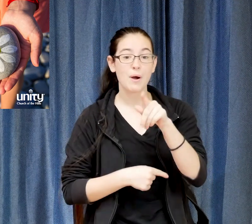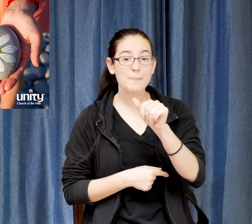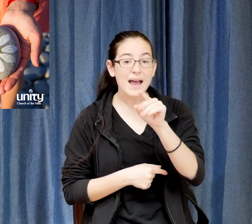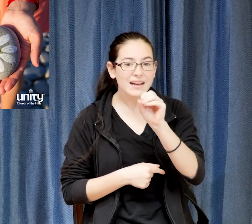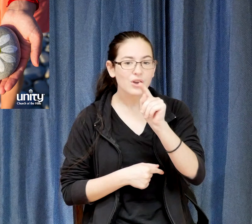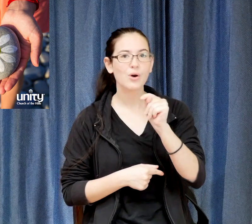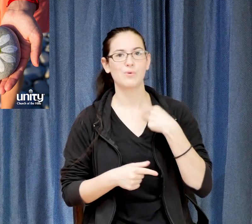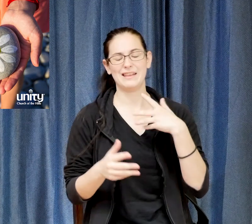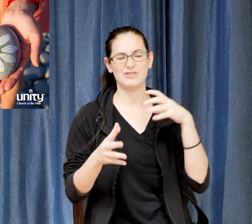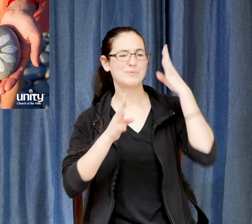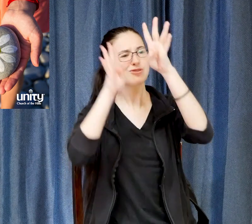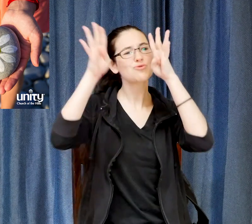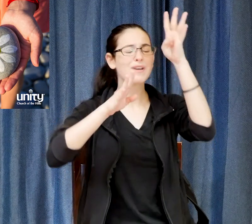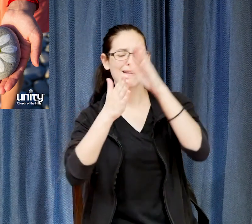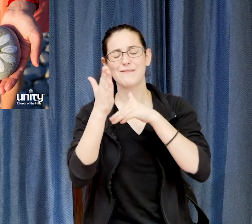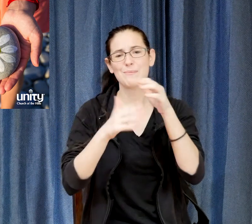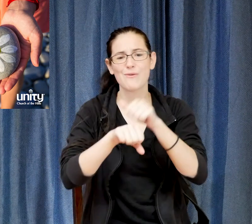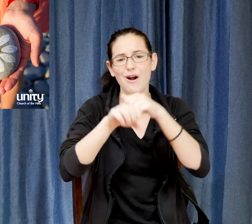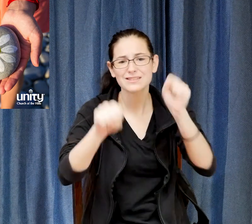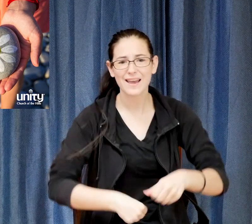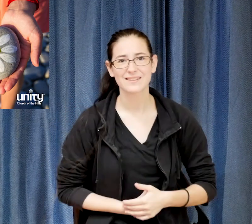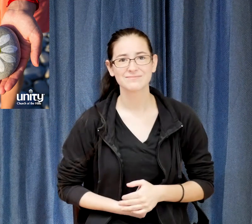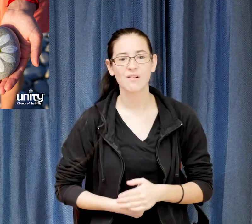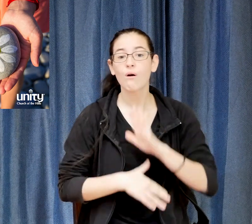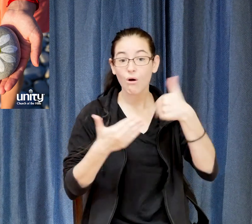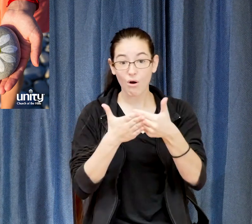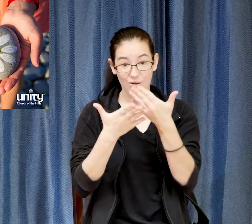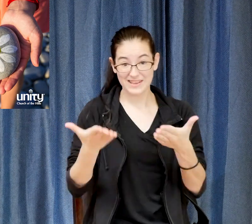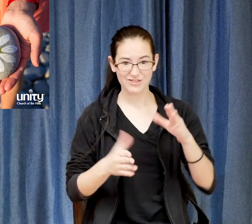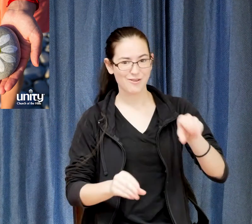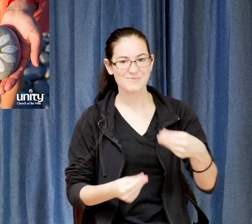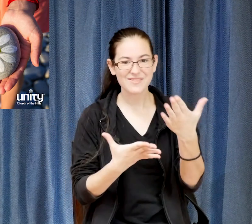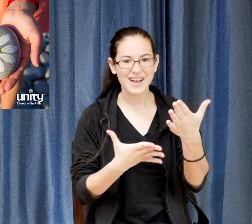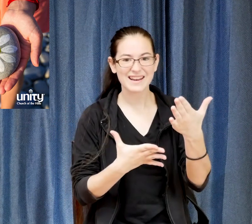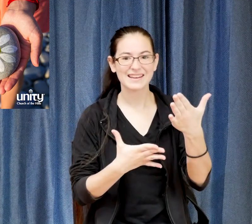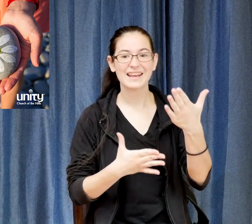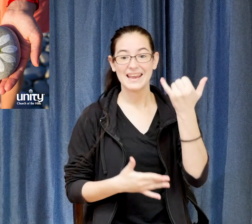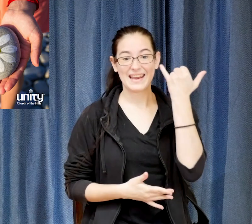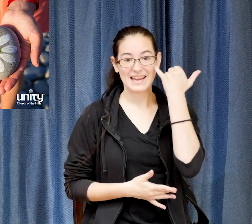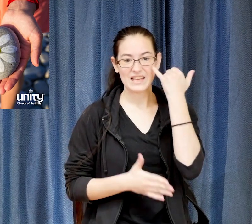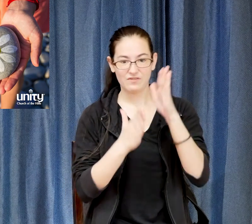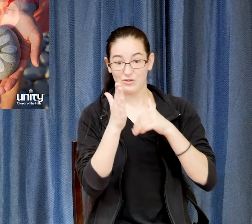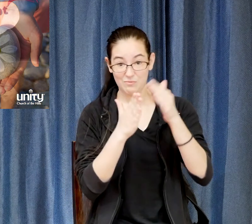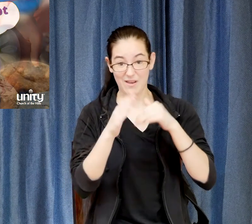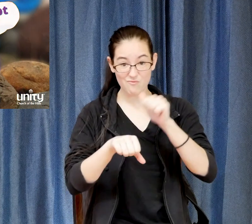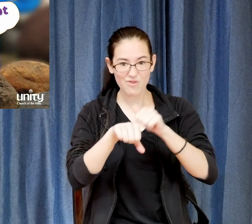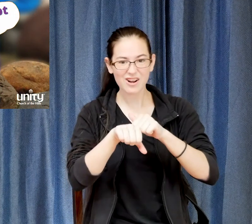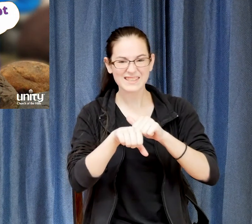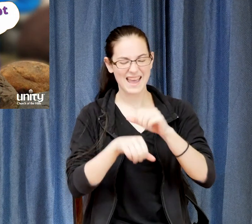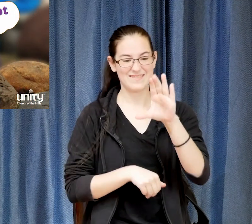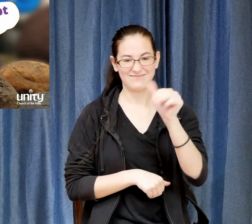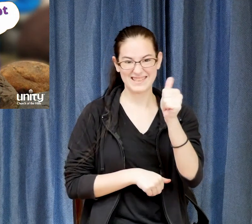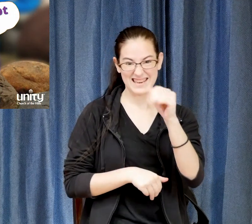run wild. All materials are provided, and rock painters enjoy a 10% discount at our bookstore.